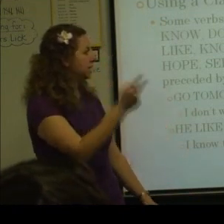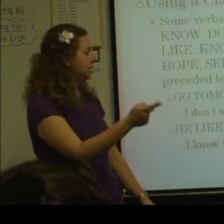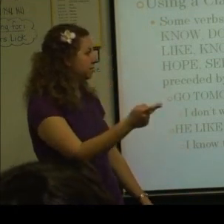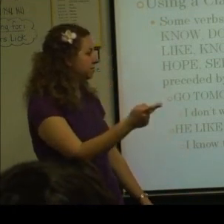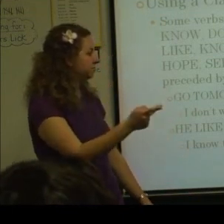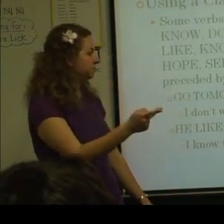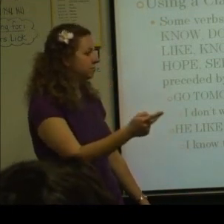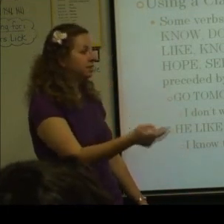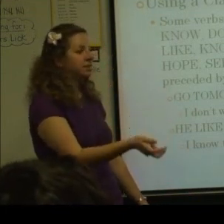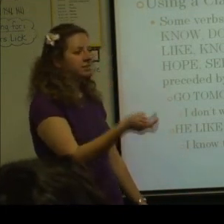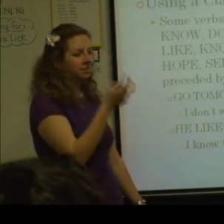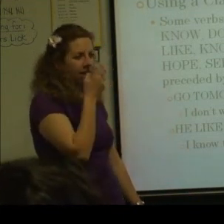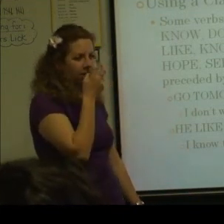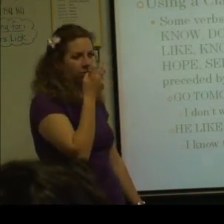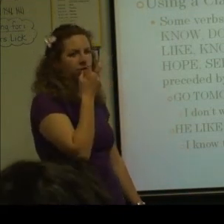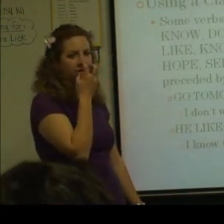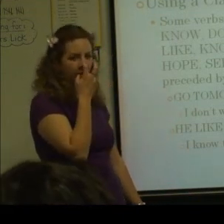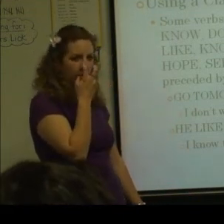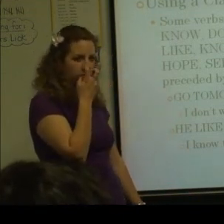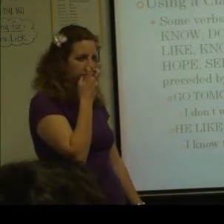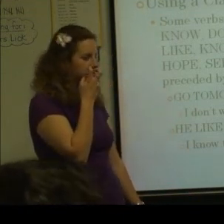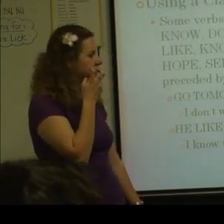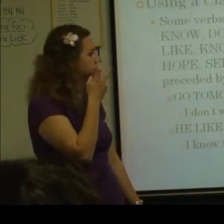see, doubt or doubt,